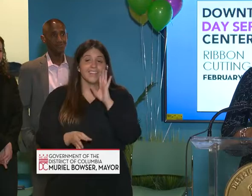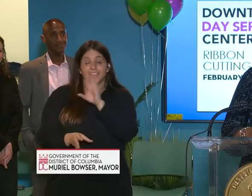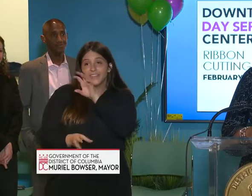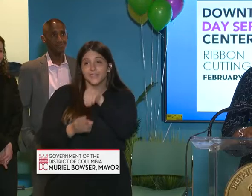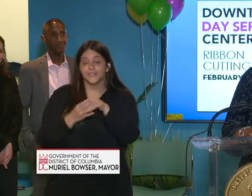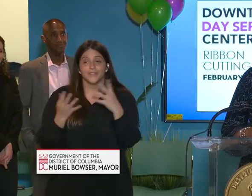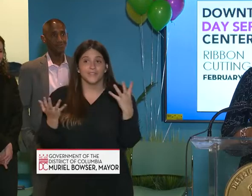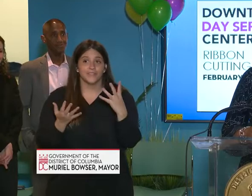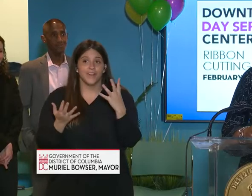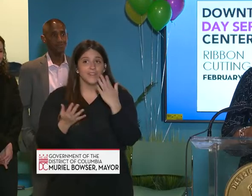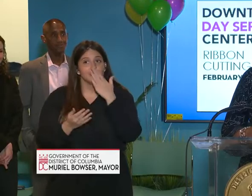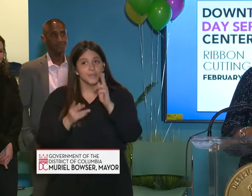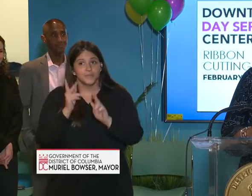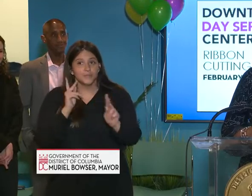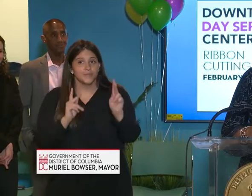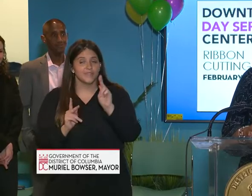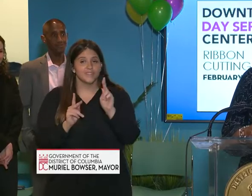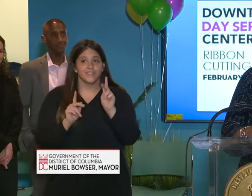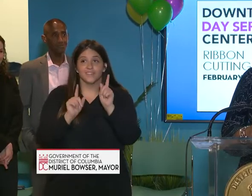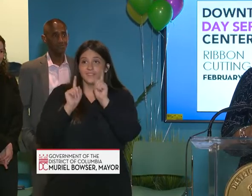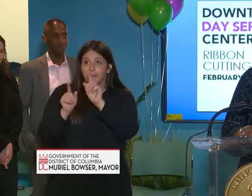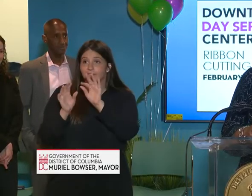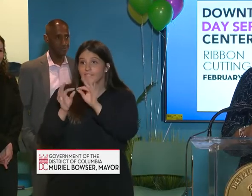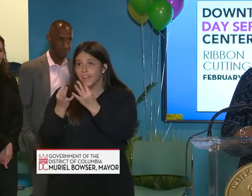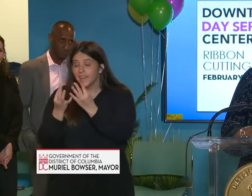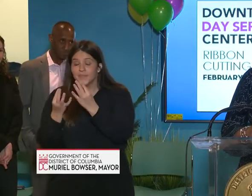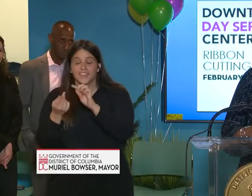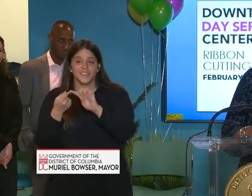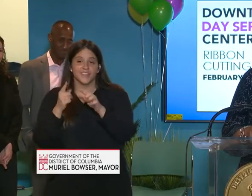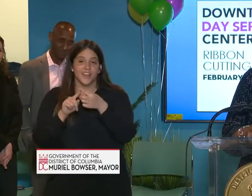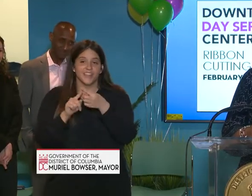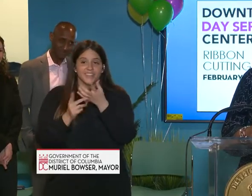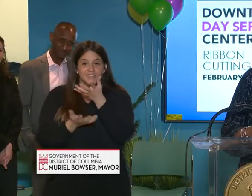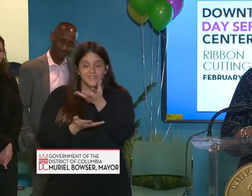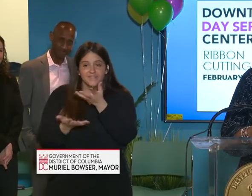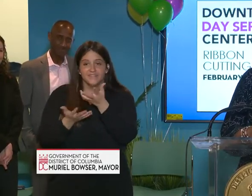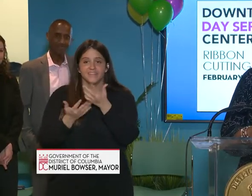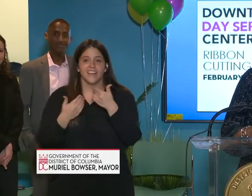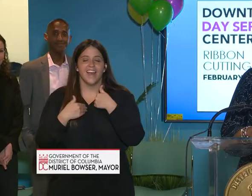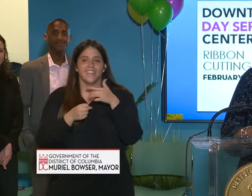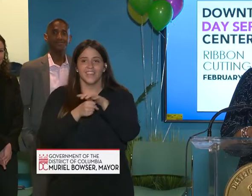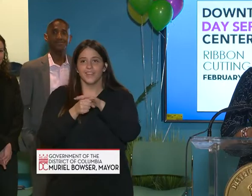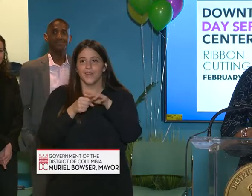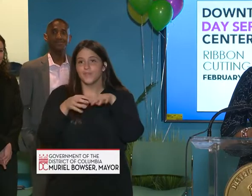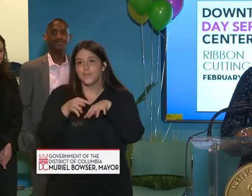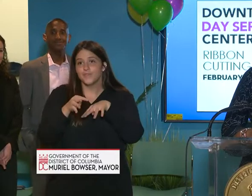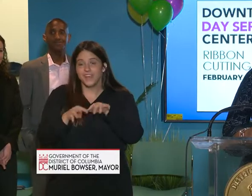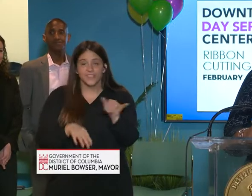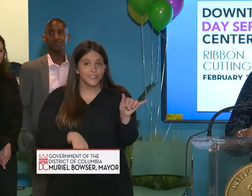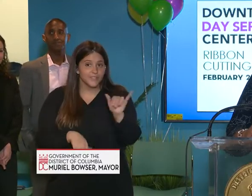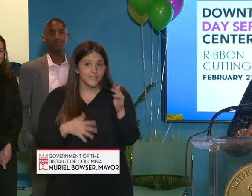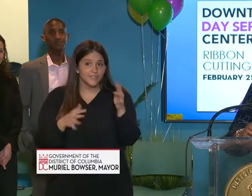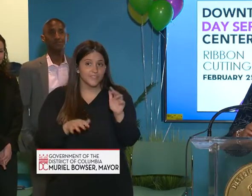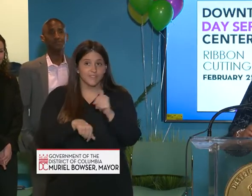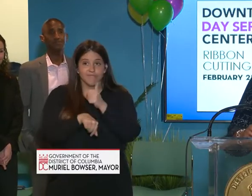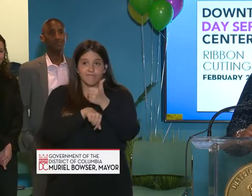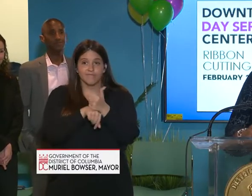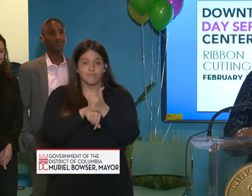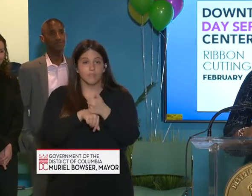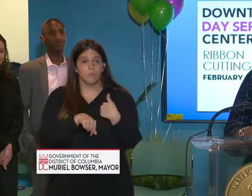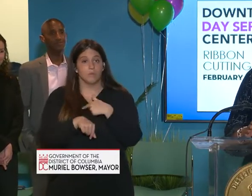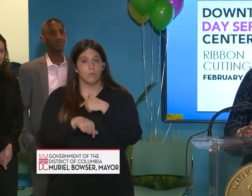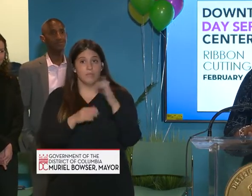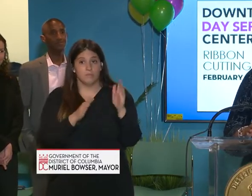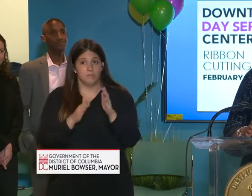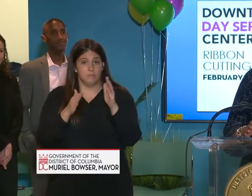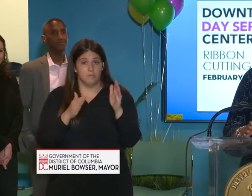includes good people going to family and friends, and we have our own local parades. And we begin